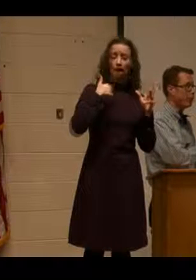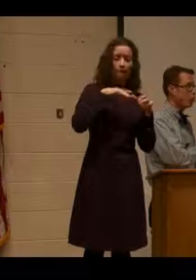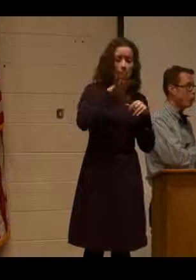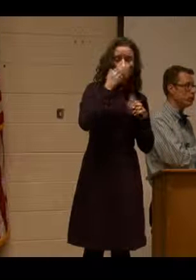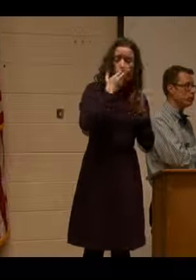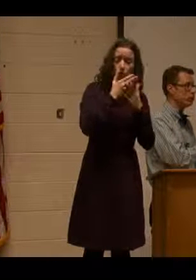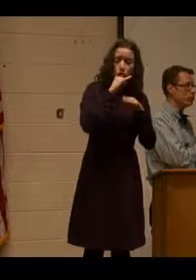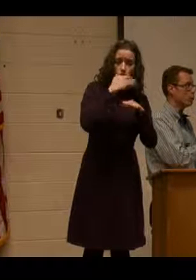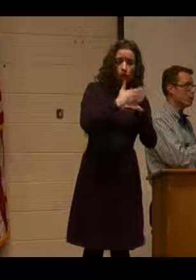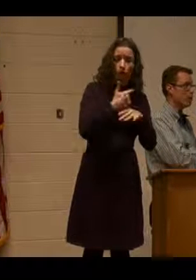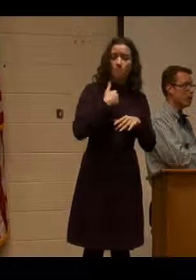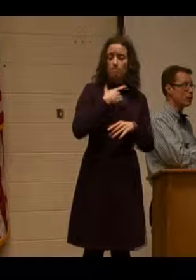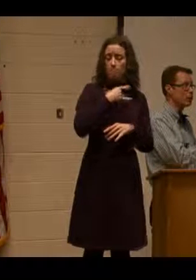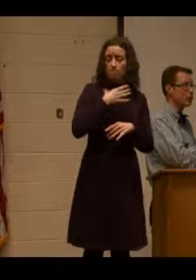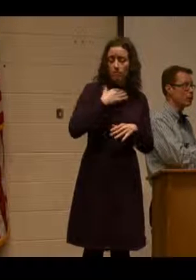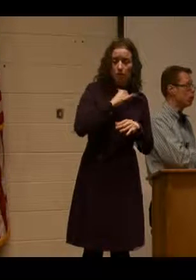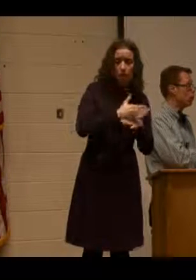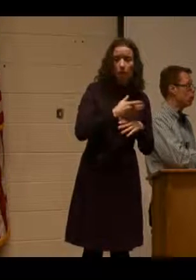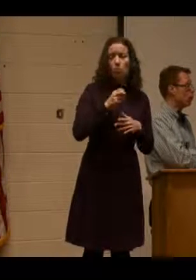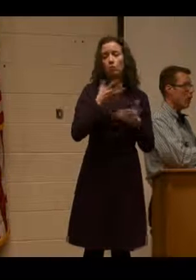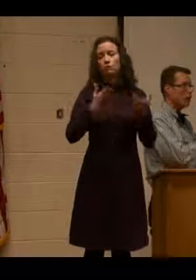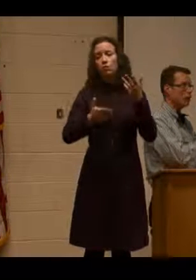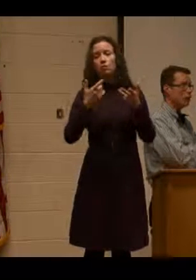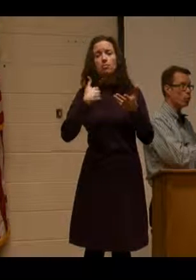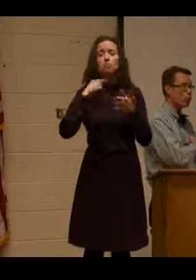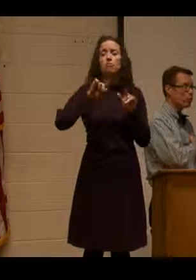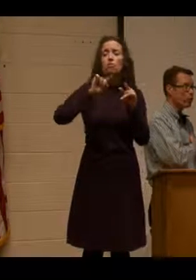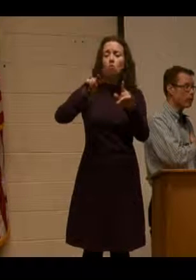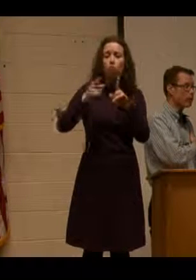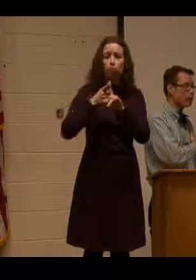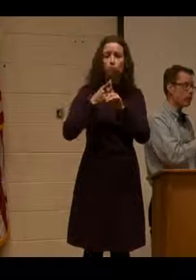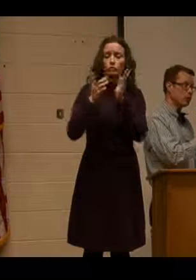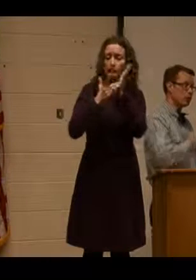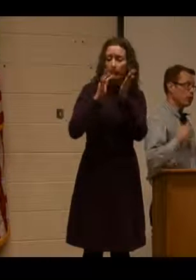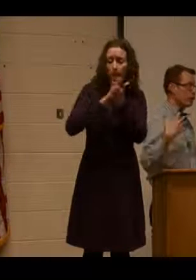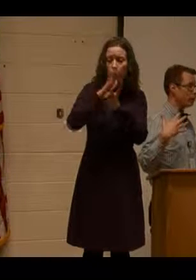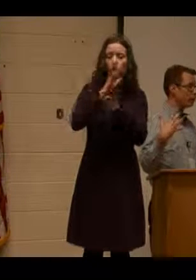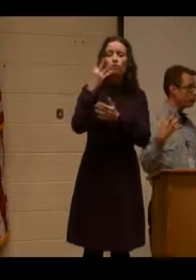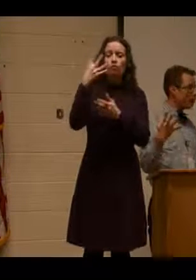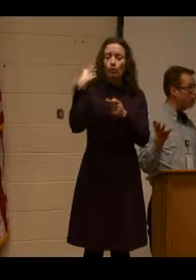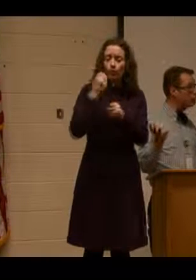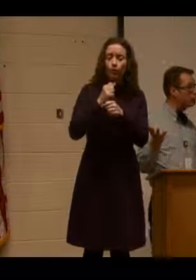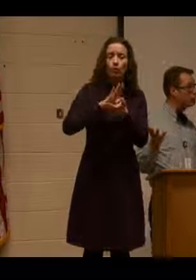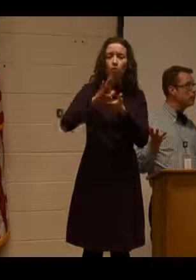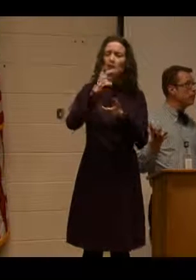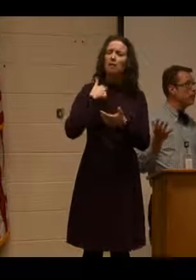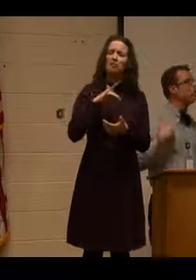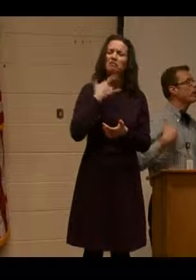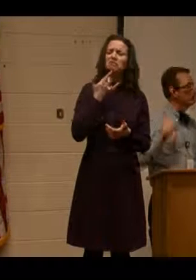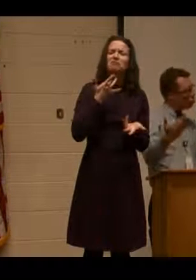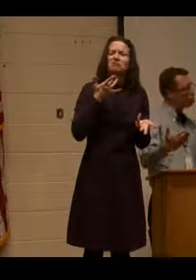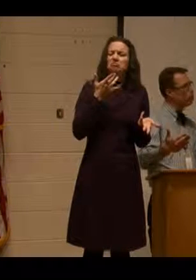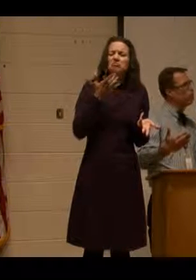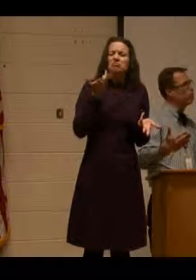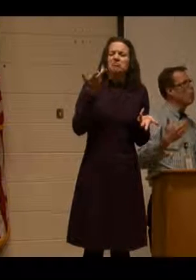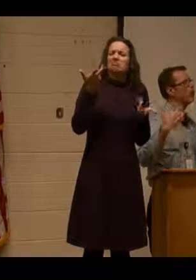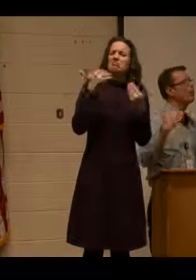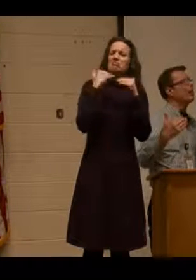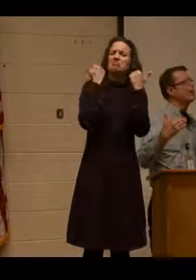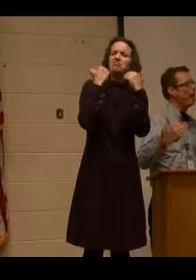technical college or a four-year college and you feel like you're done, we can issue your diploma at any time after